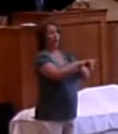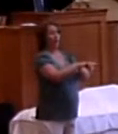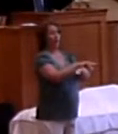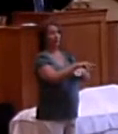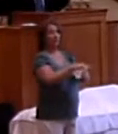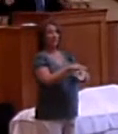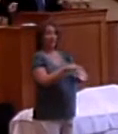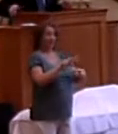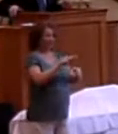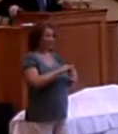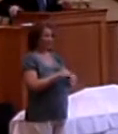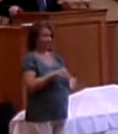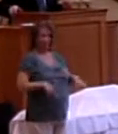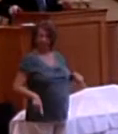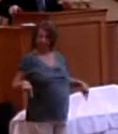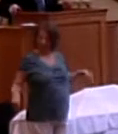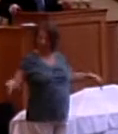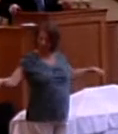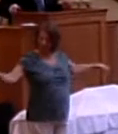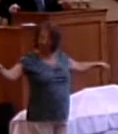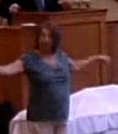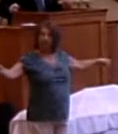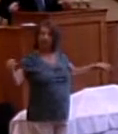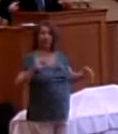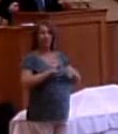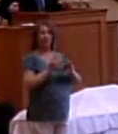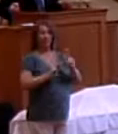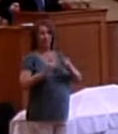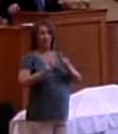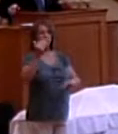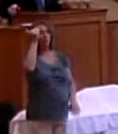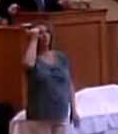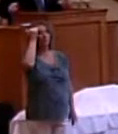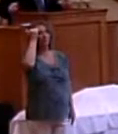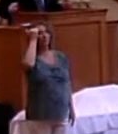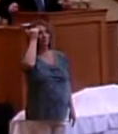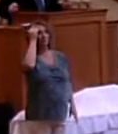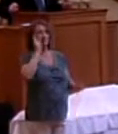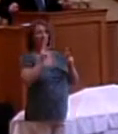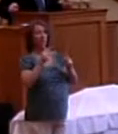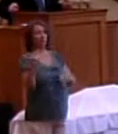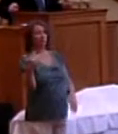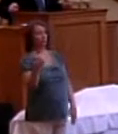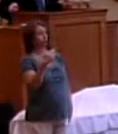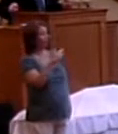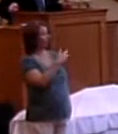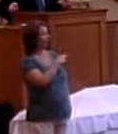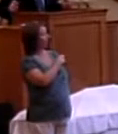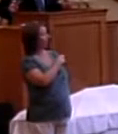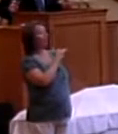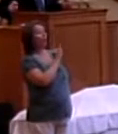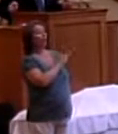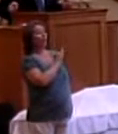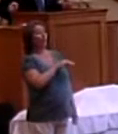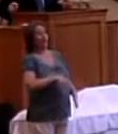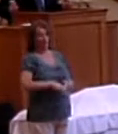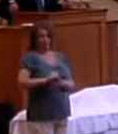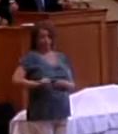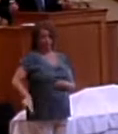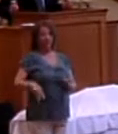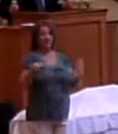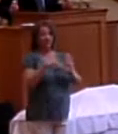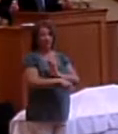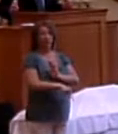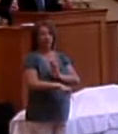chain of people to make an awareness that abortion does kill lives. So this